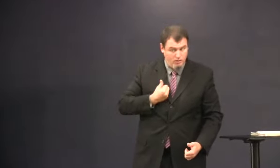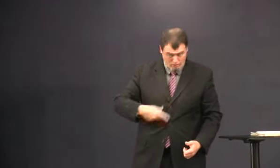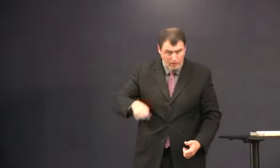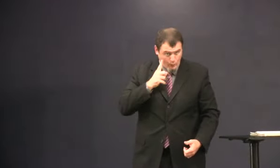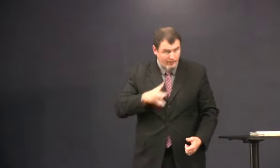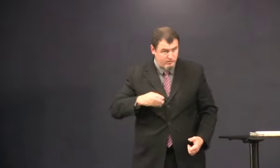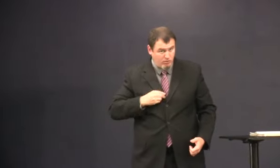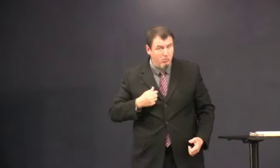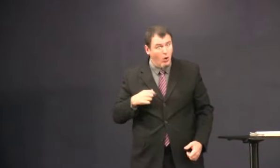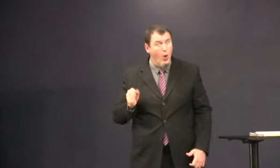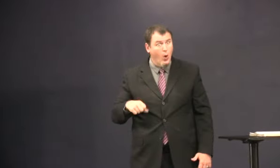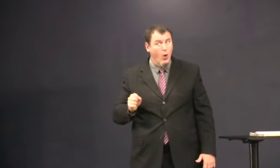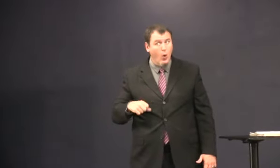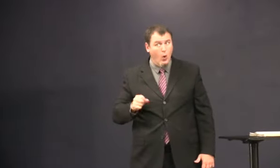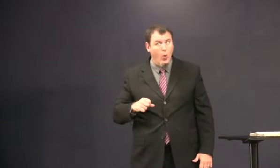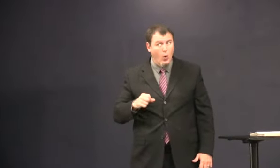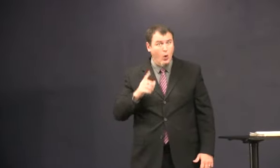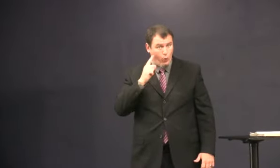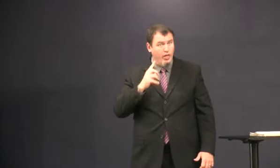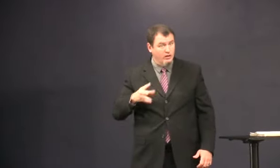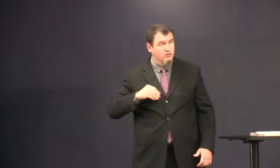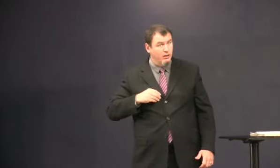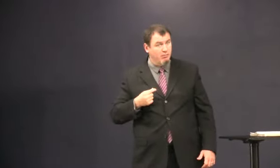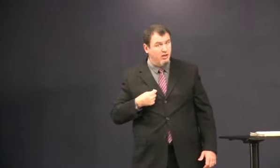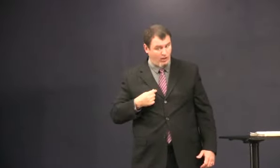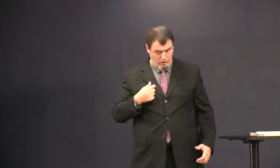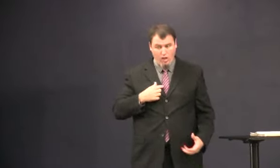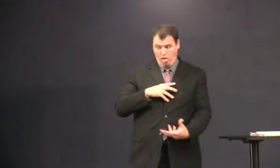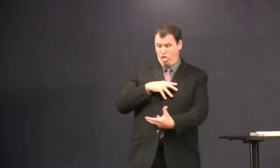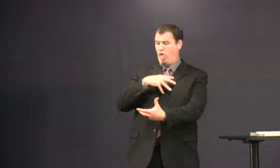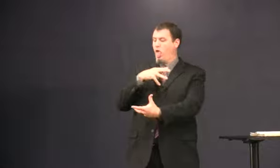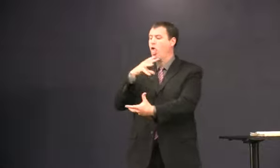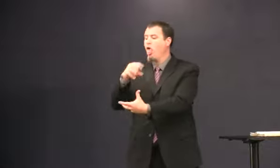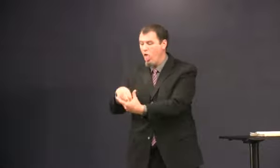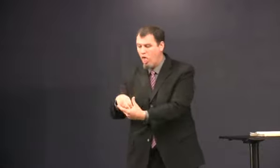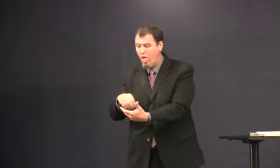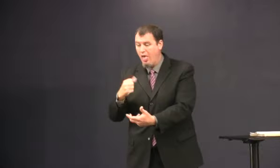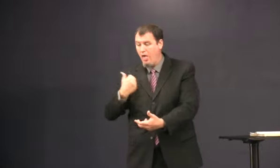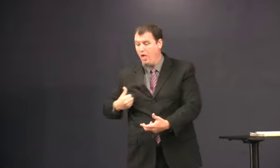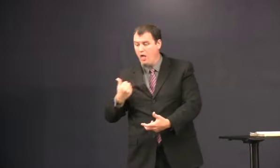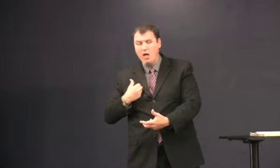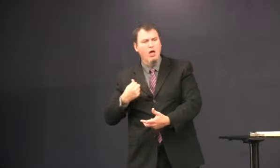gangs, would they accept him? Oh, yes. They would accept him.